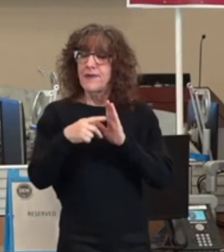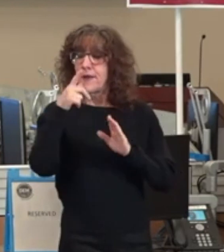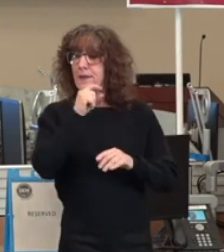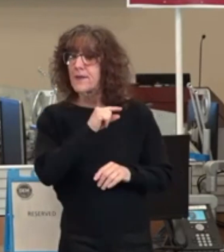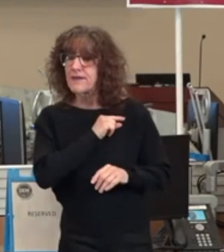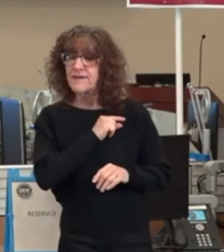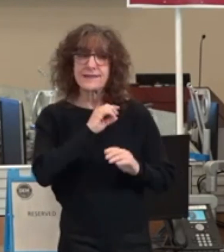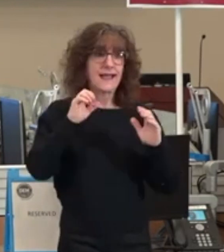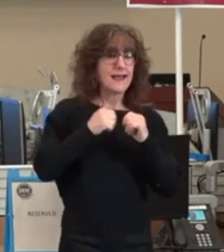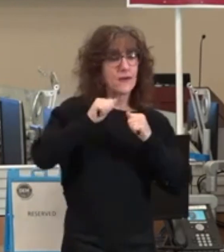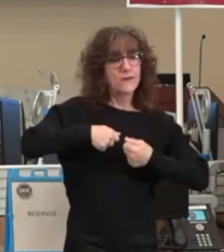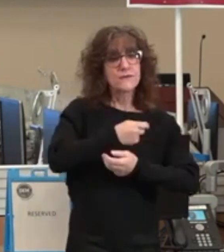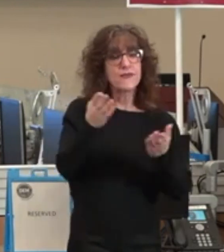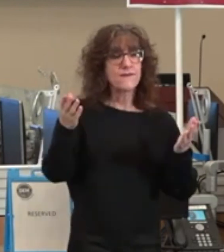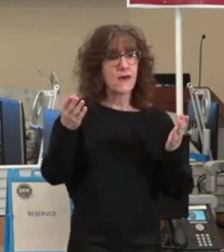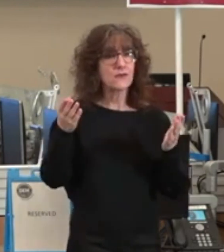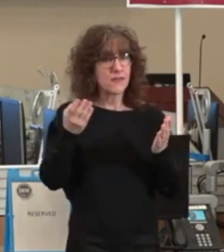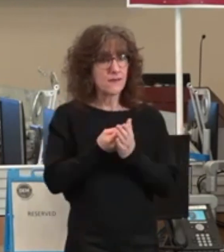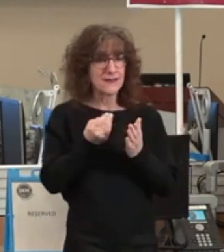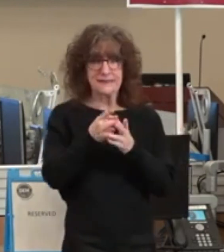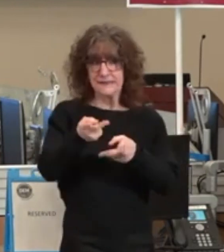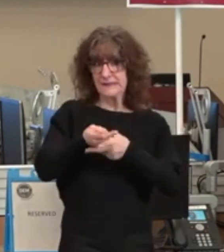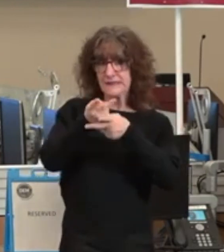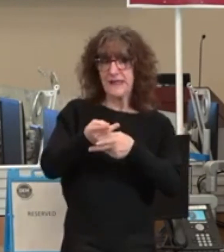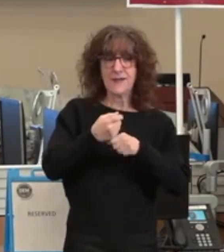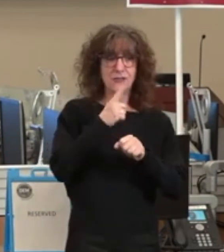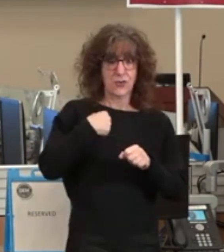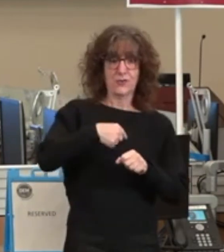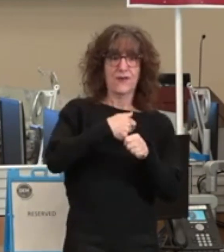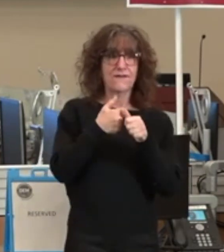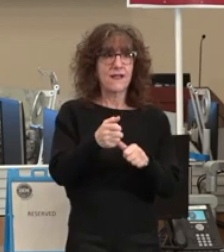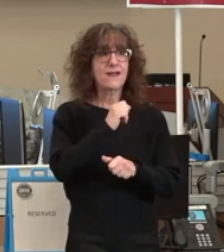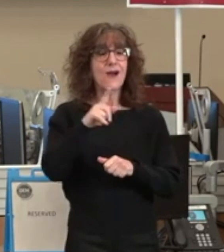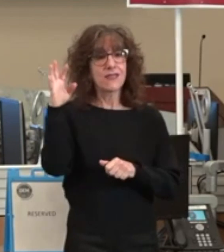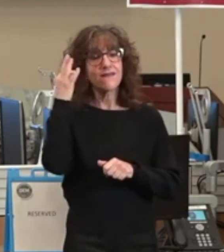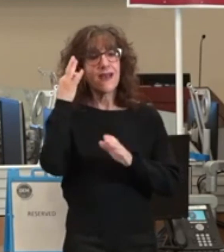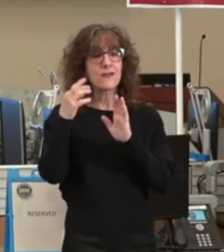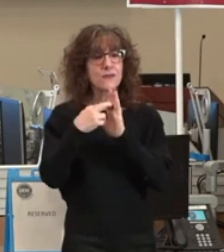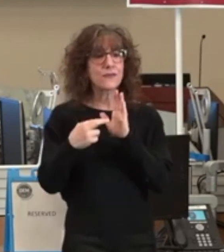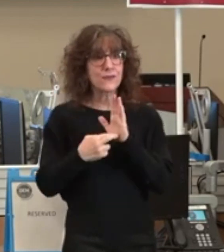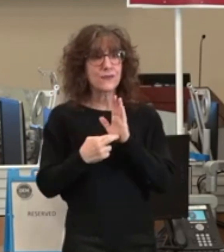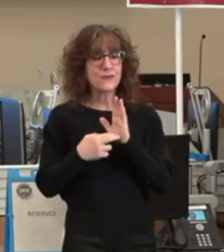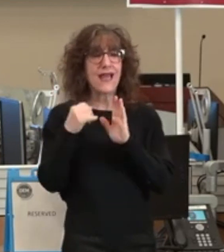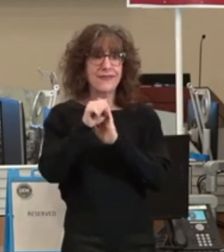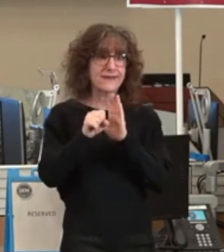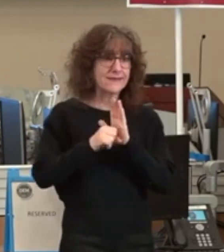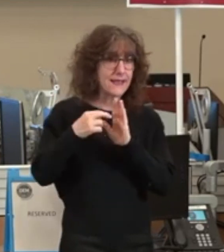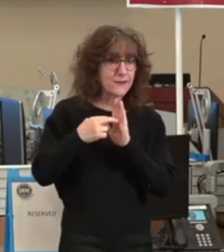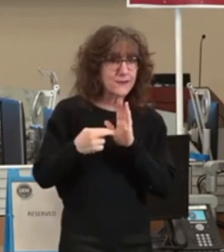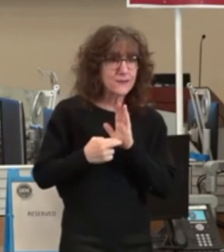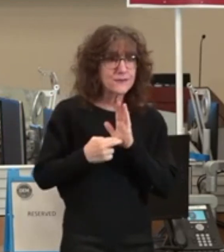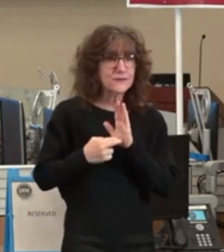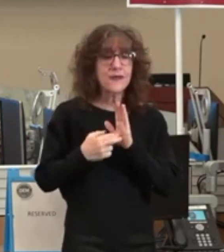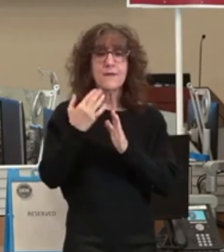is eligible and how we can give out those funds, we have to be very careful to make sure we are following all the guidelines, as well as the state as a part